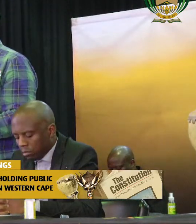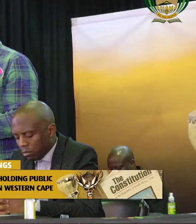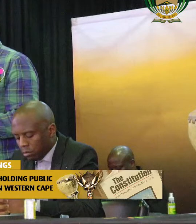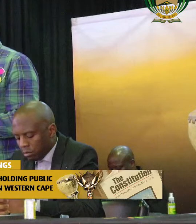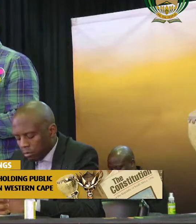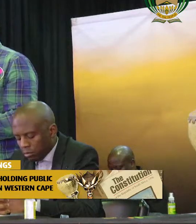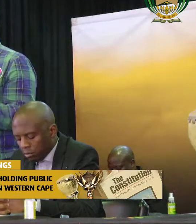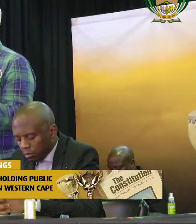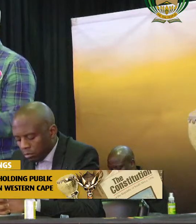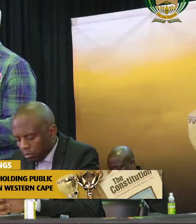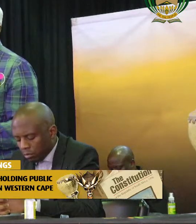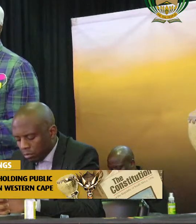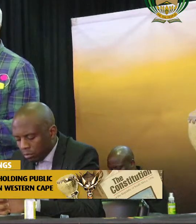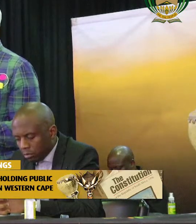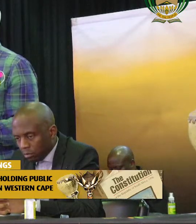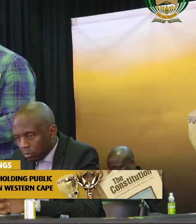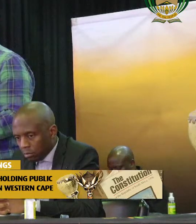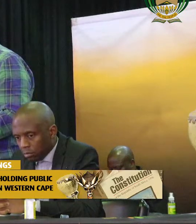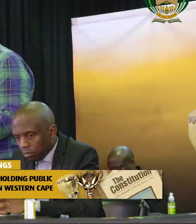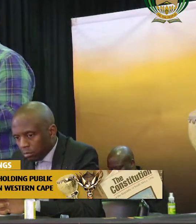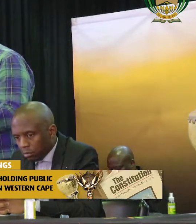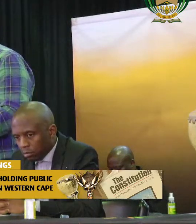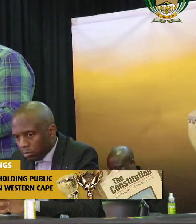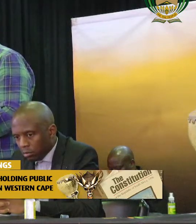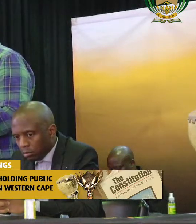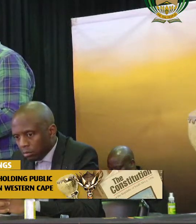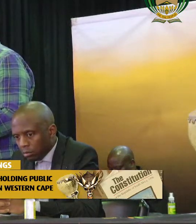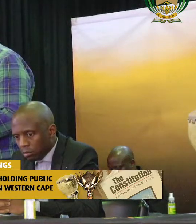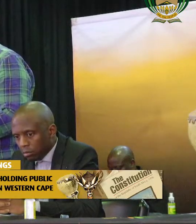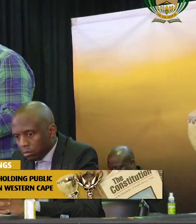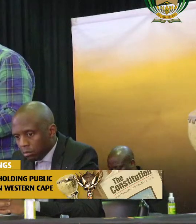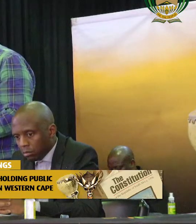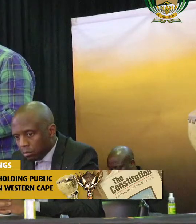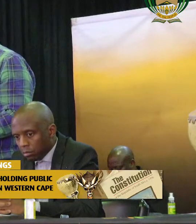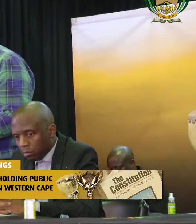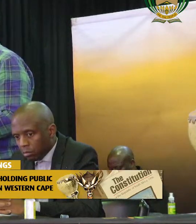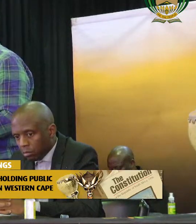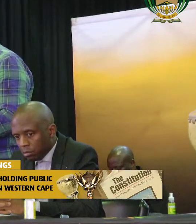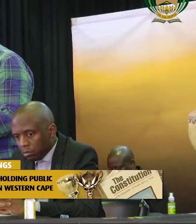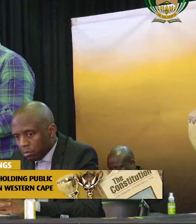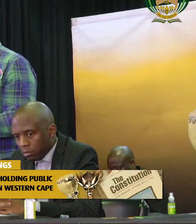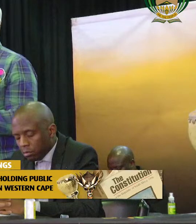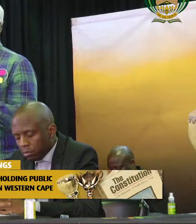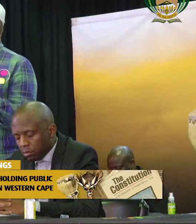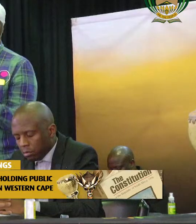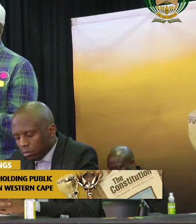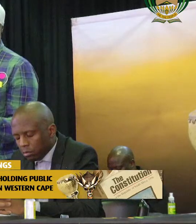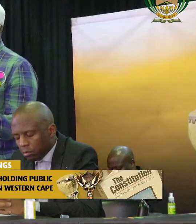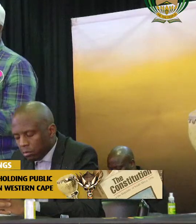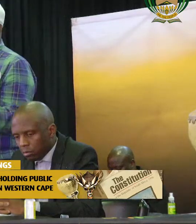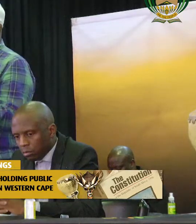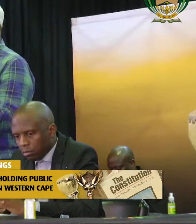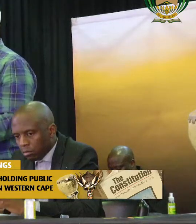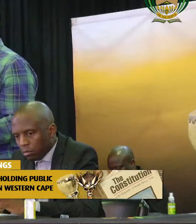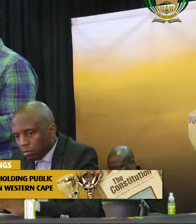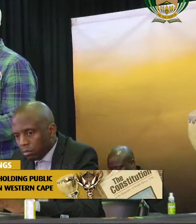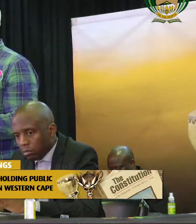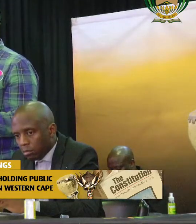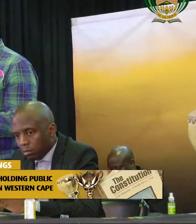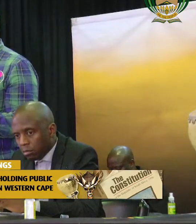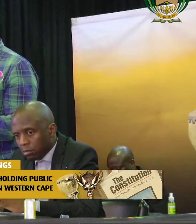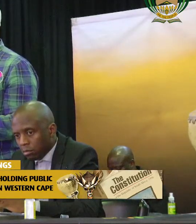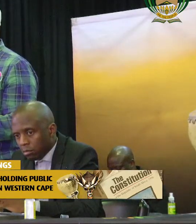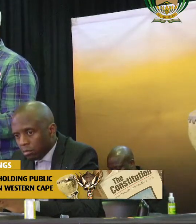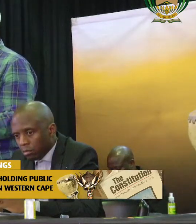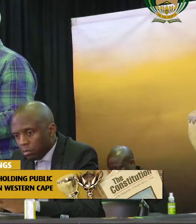public hearings. There's not been any catering in any of those public hearings. But, as the communication,